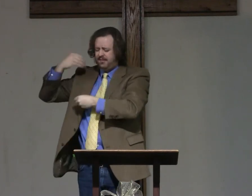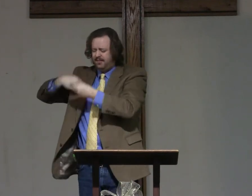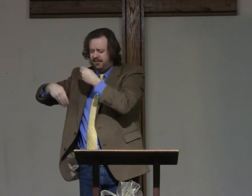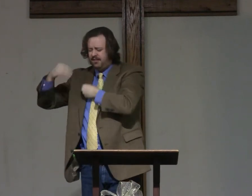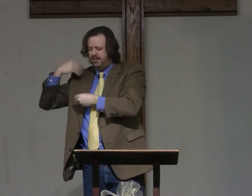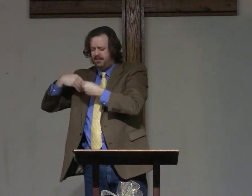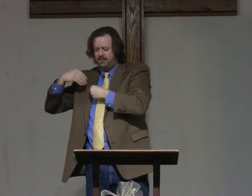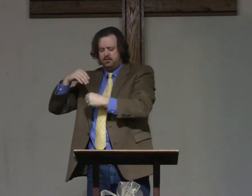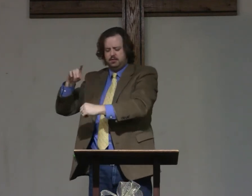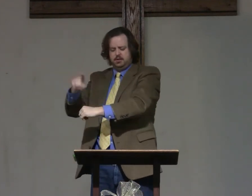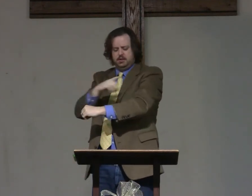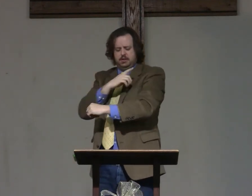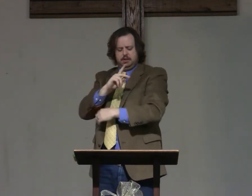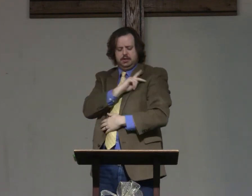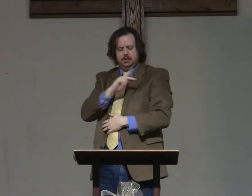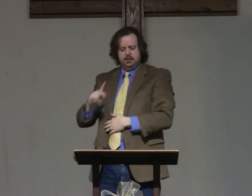son of David,